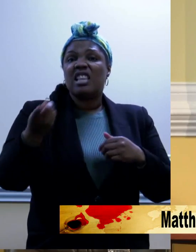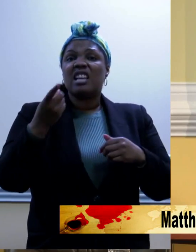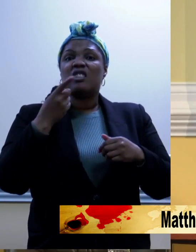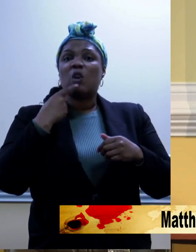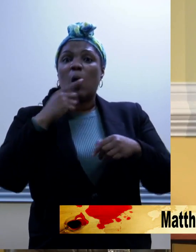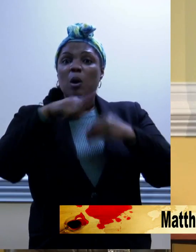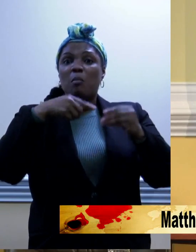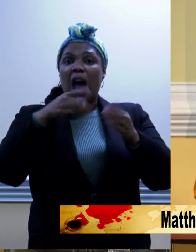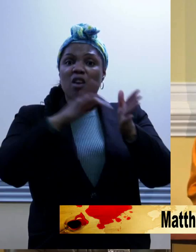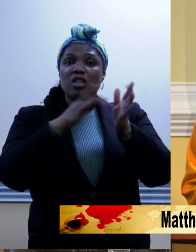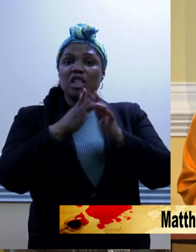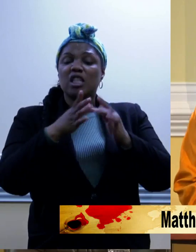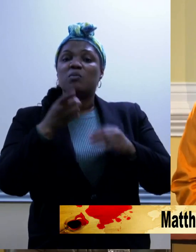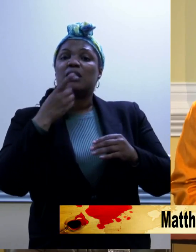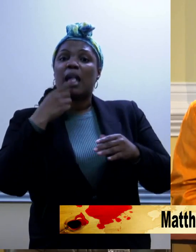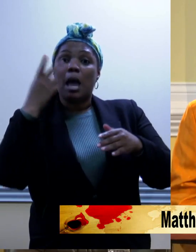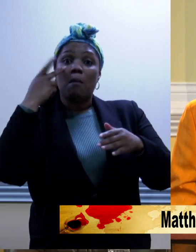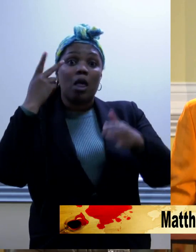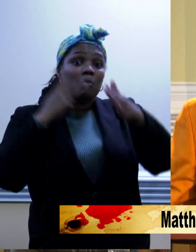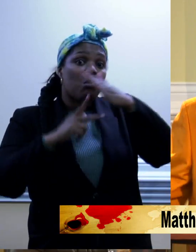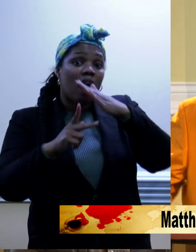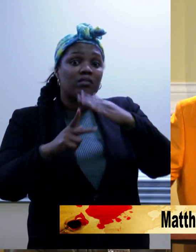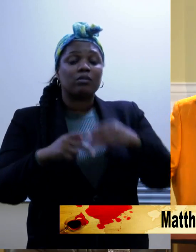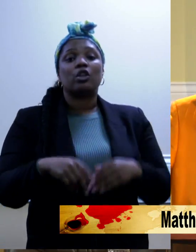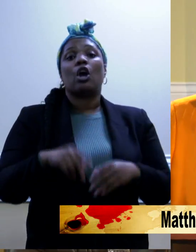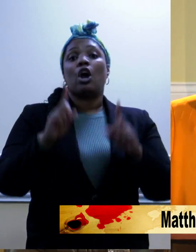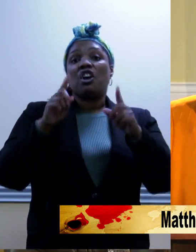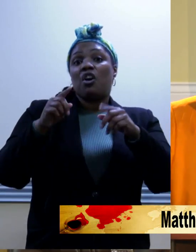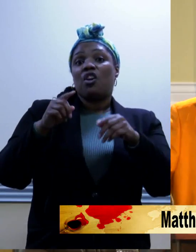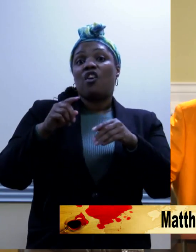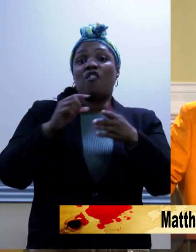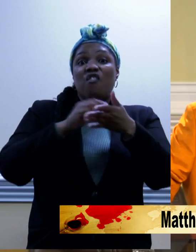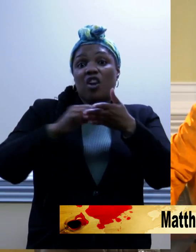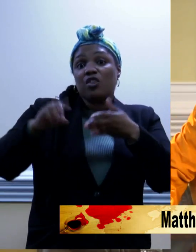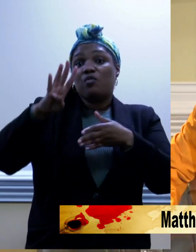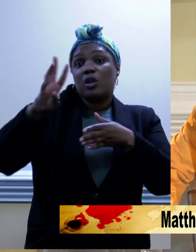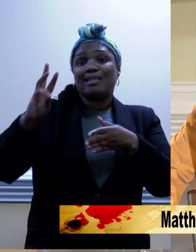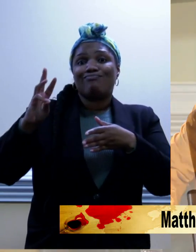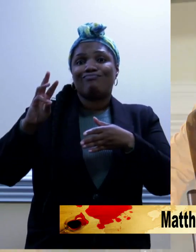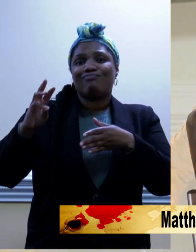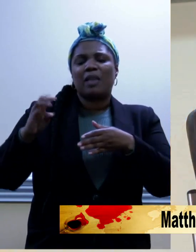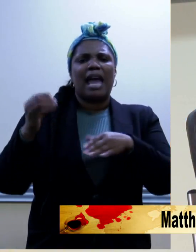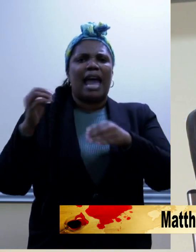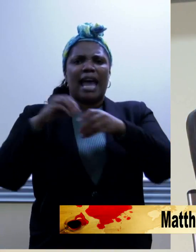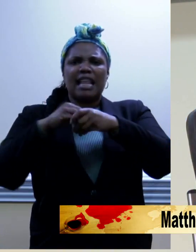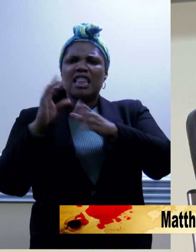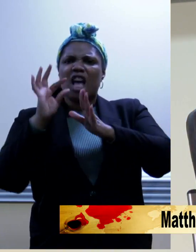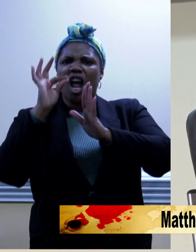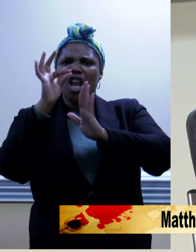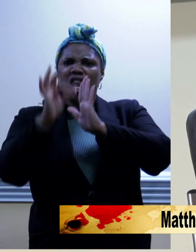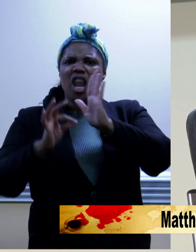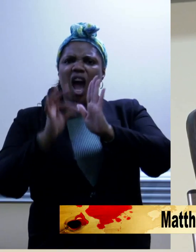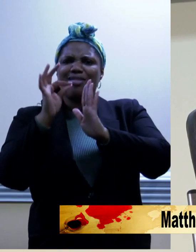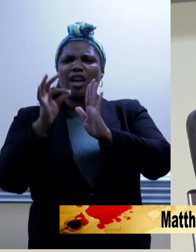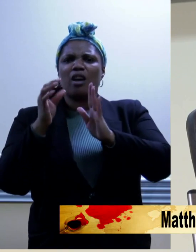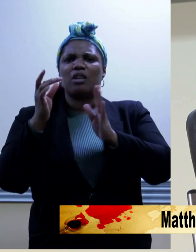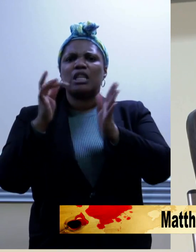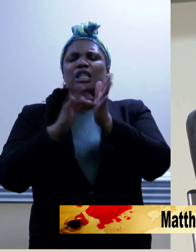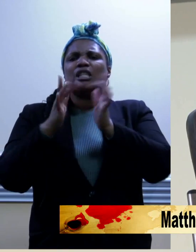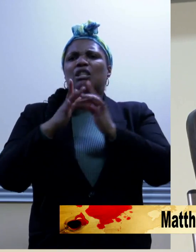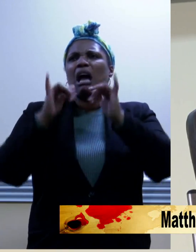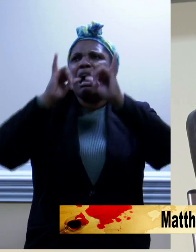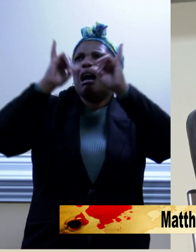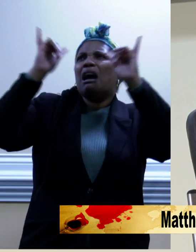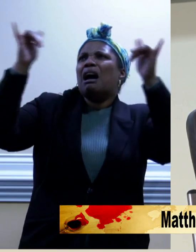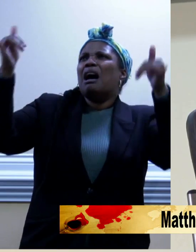and brother. So skip down to verse 46. Verse 46, and go ahead. And about the ninth hour, Jesus cried with a loud